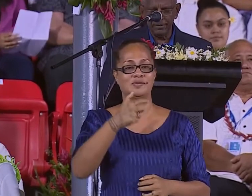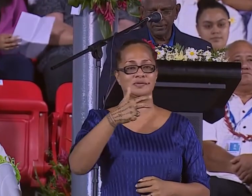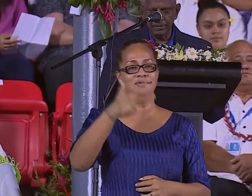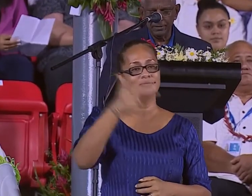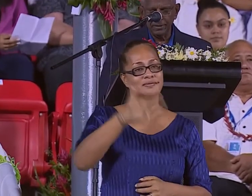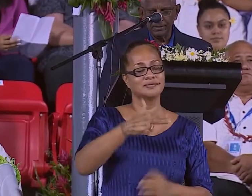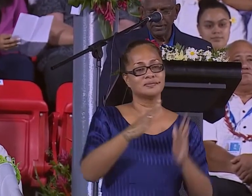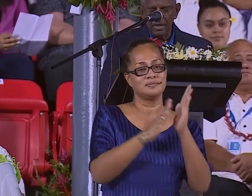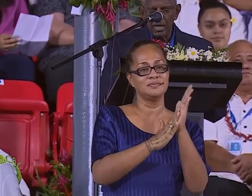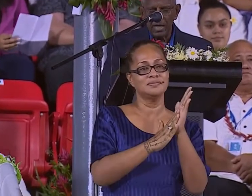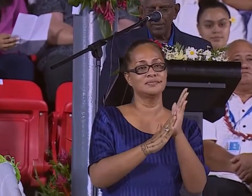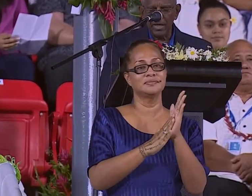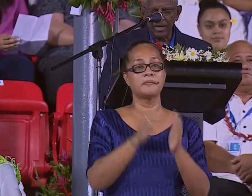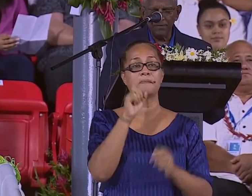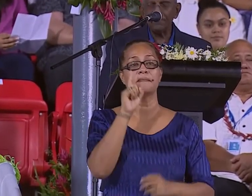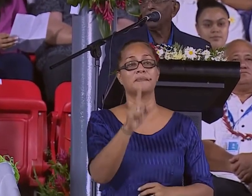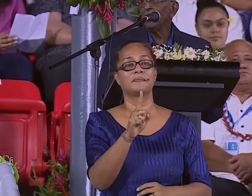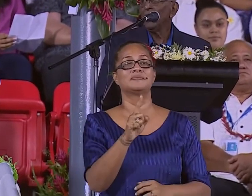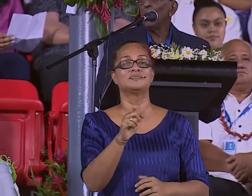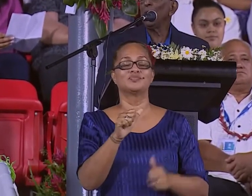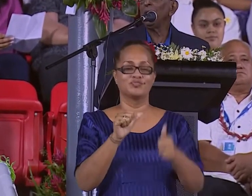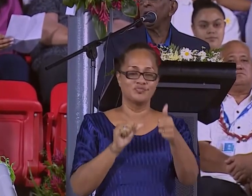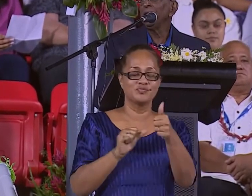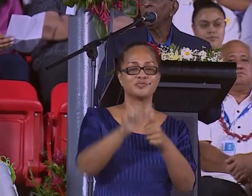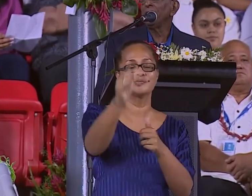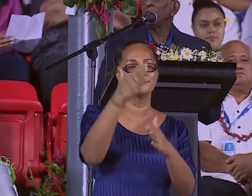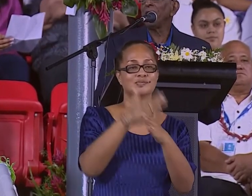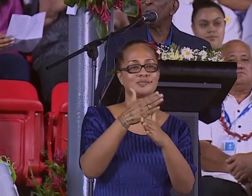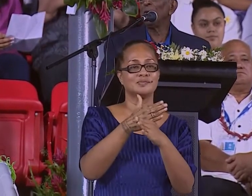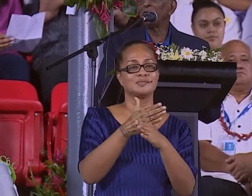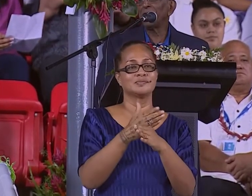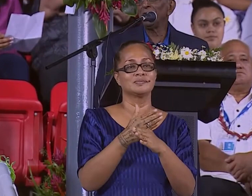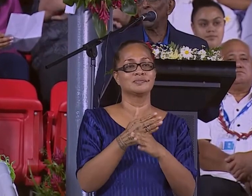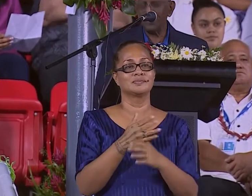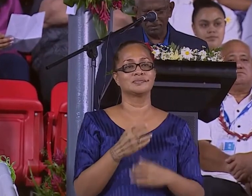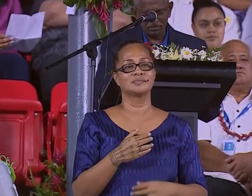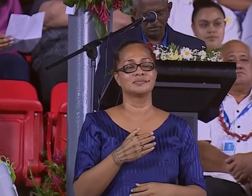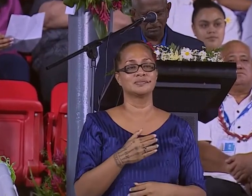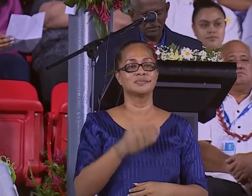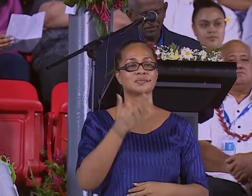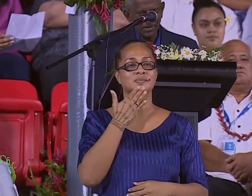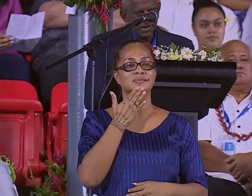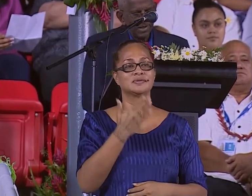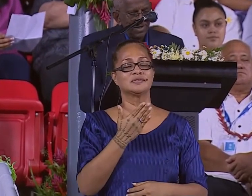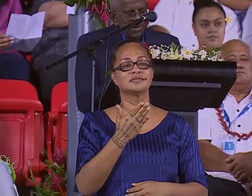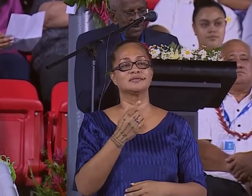well. I believe only the Samoans can do it.